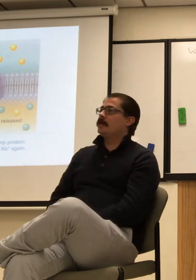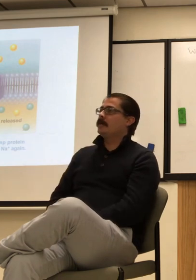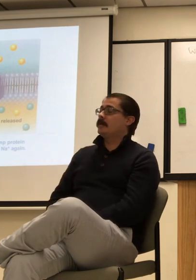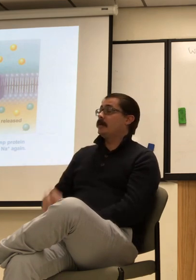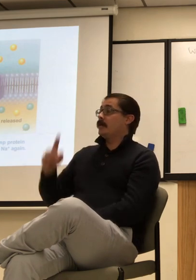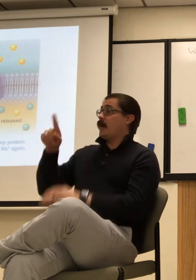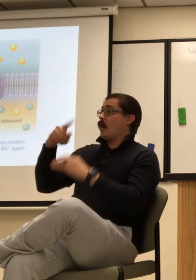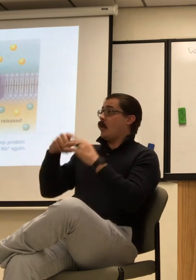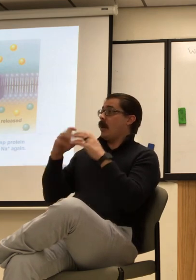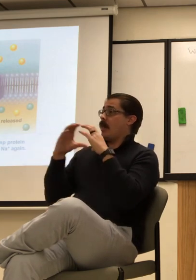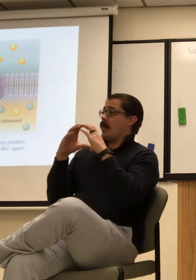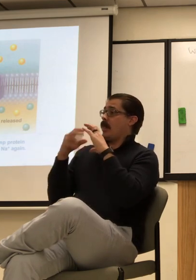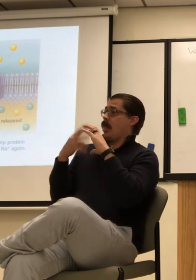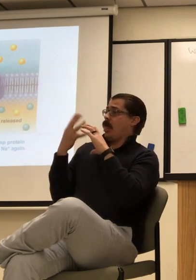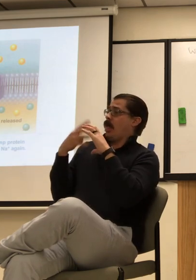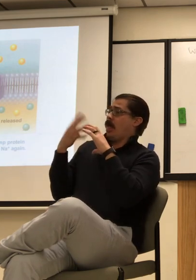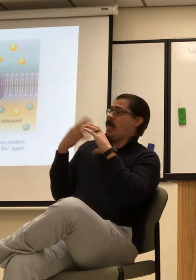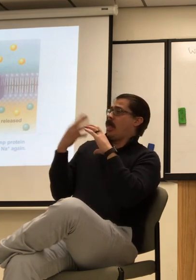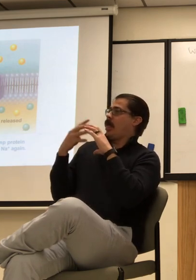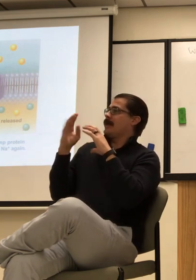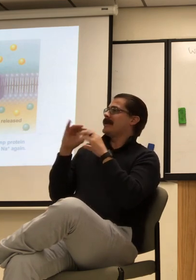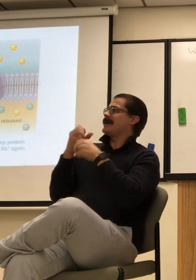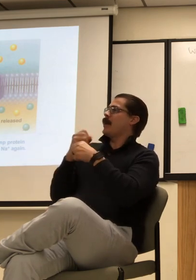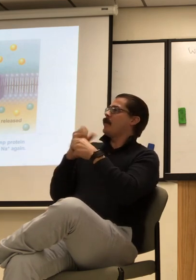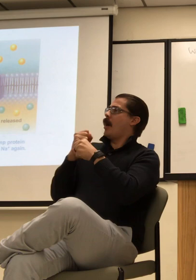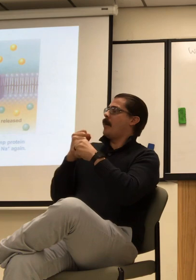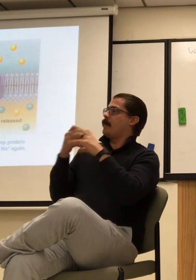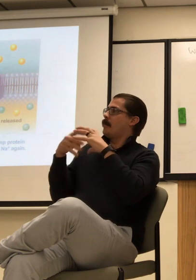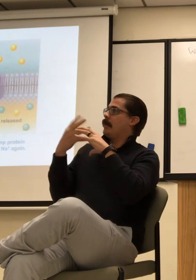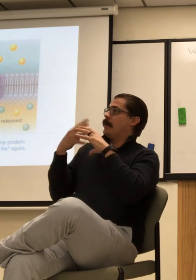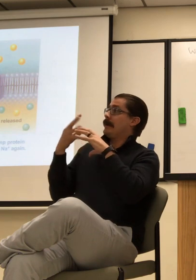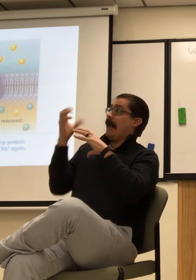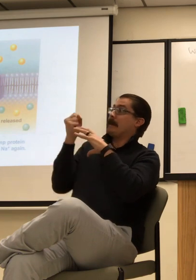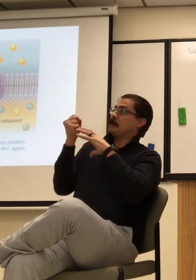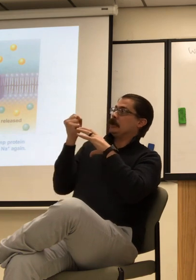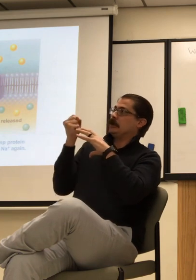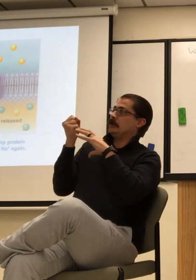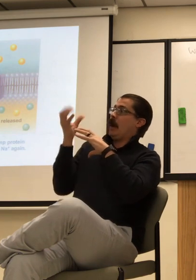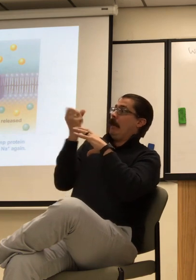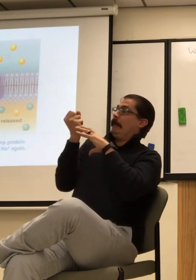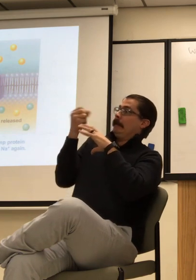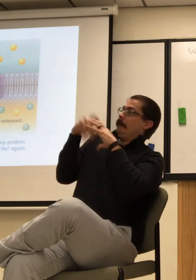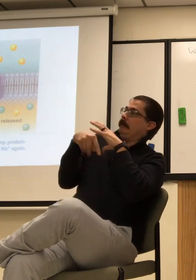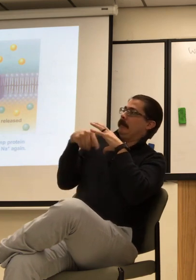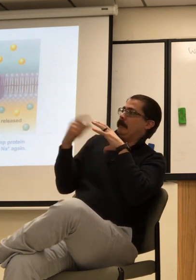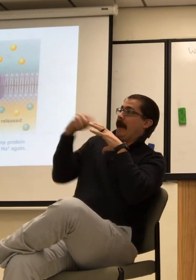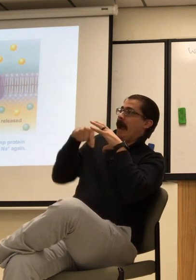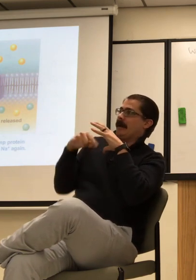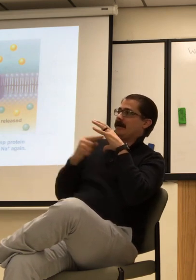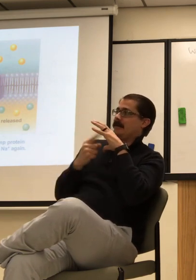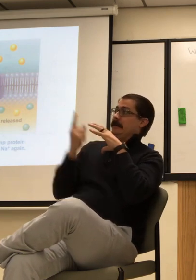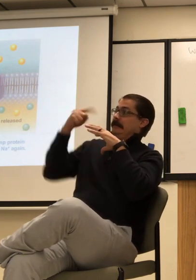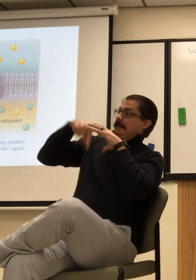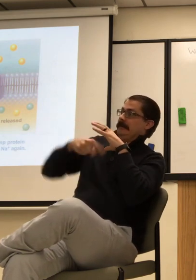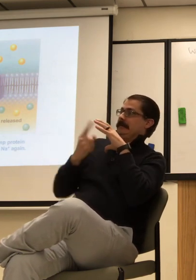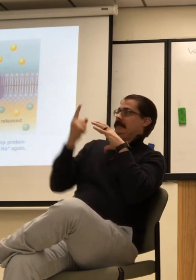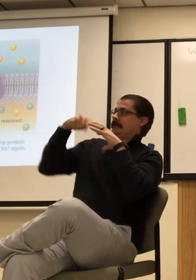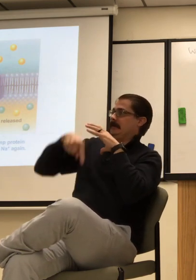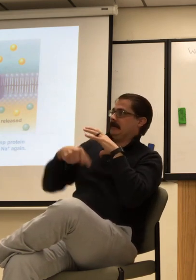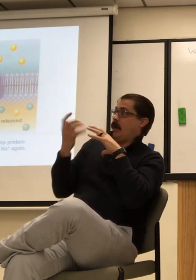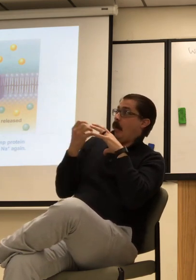And when it leaks out, it's like the pump captures them, recaptures them, and like gets them back